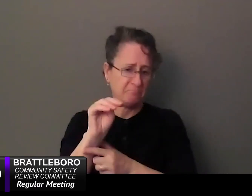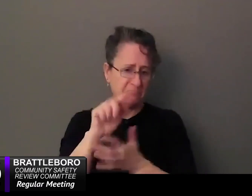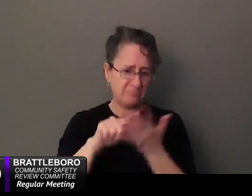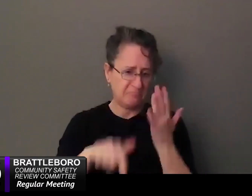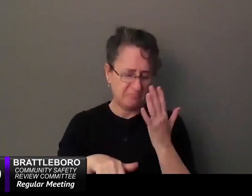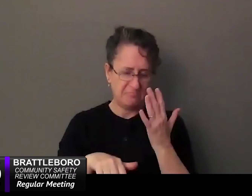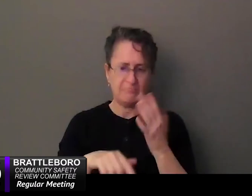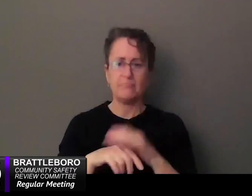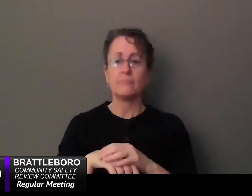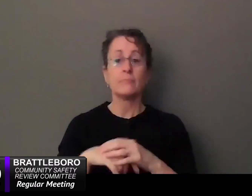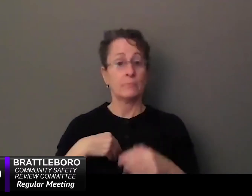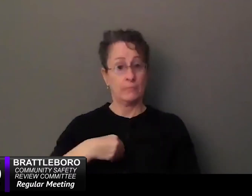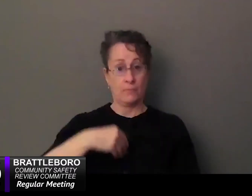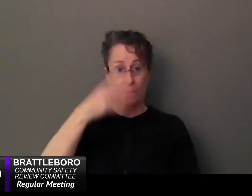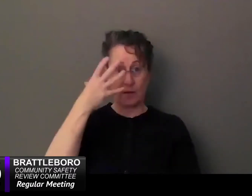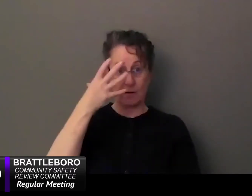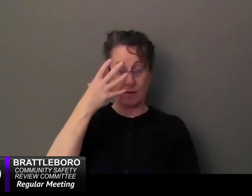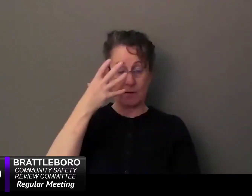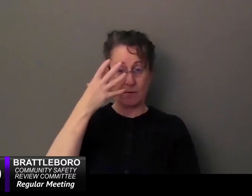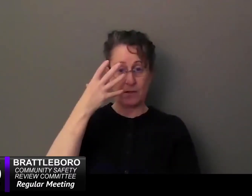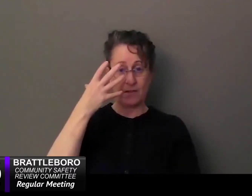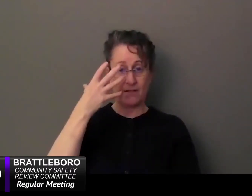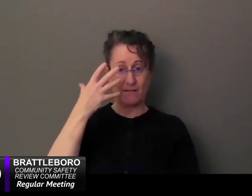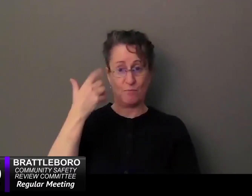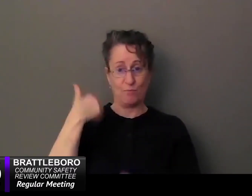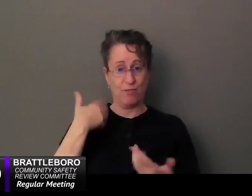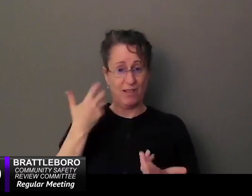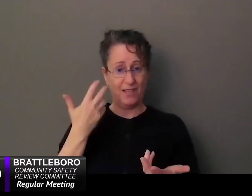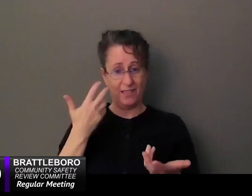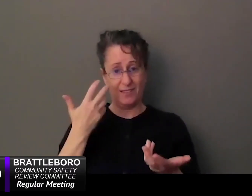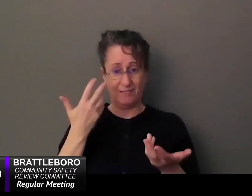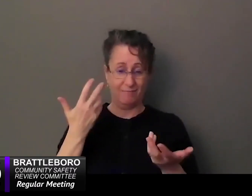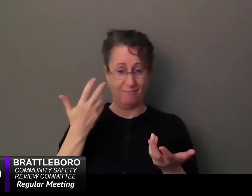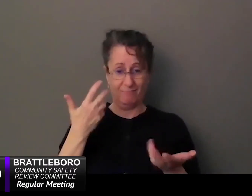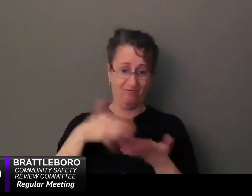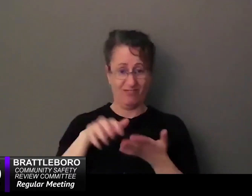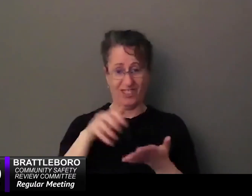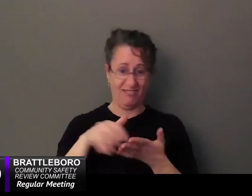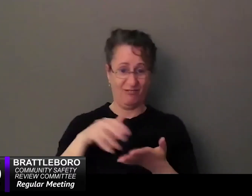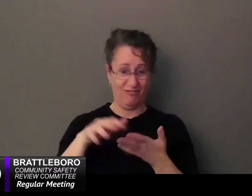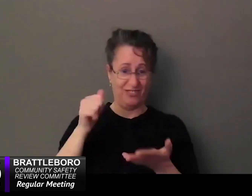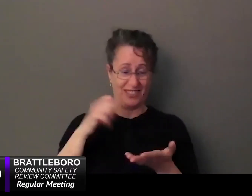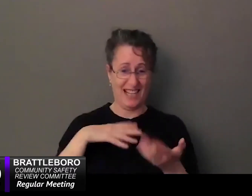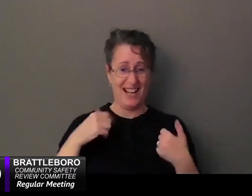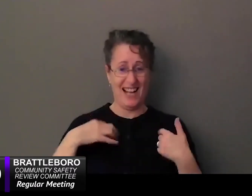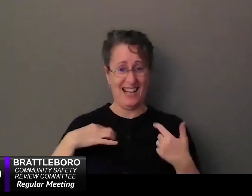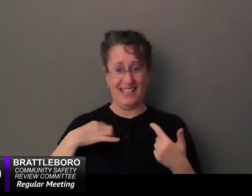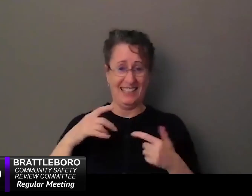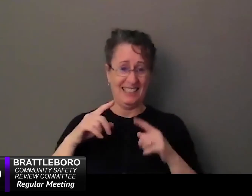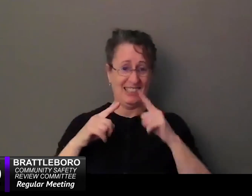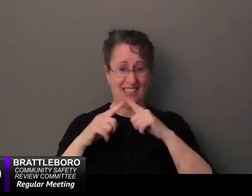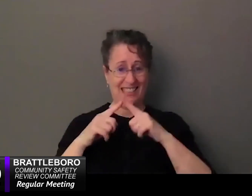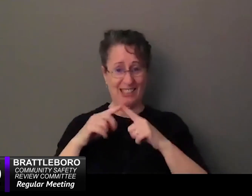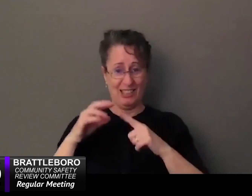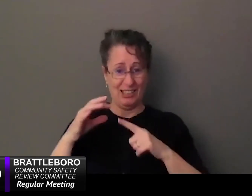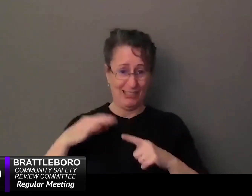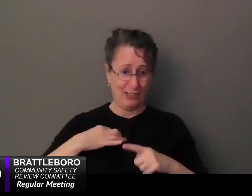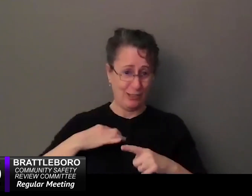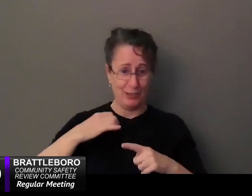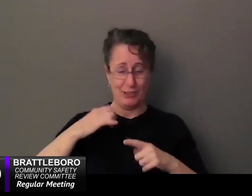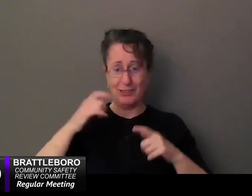a white, scruffy guy currently wearing a gray t-shirt and a black bandana,